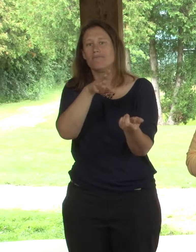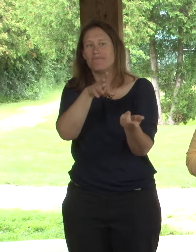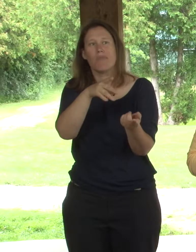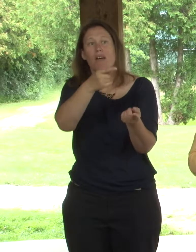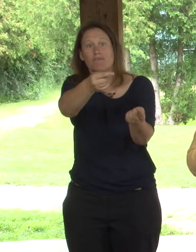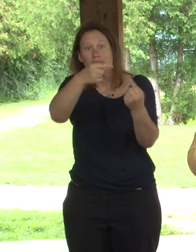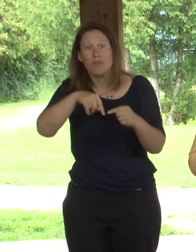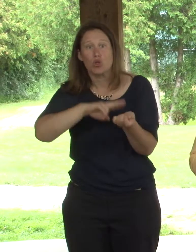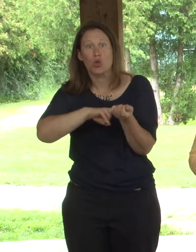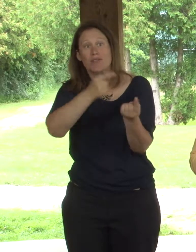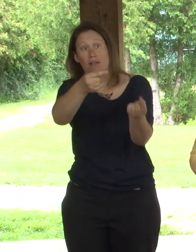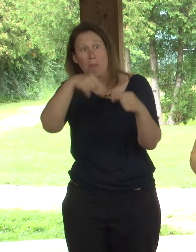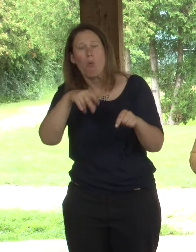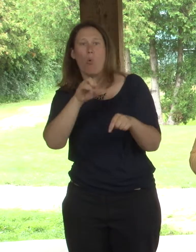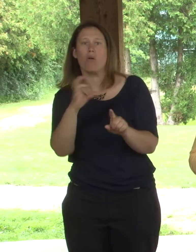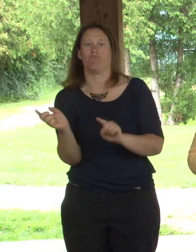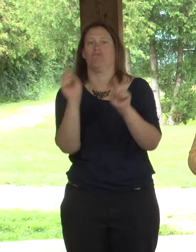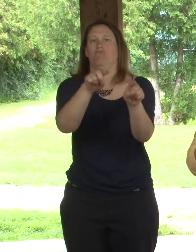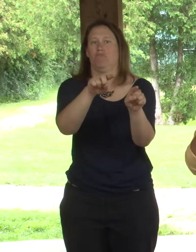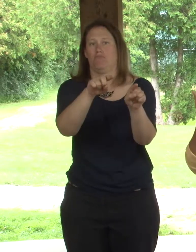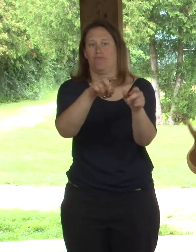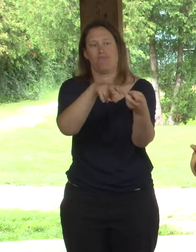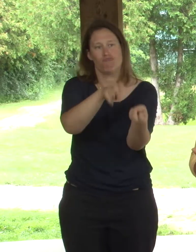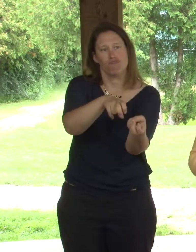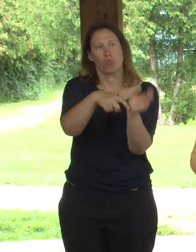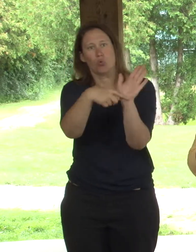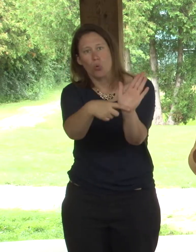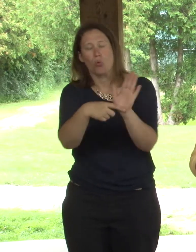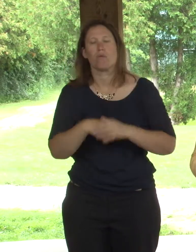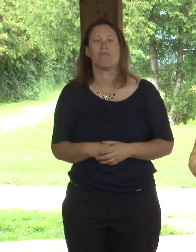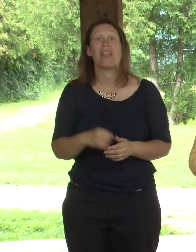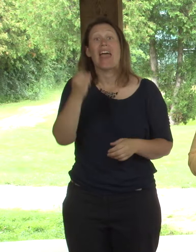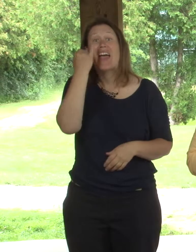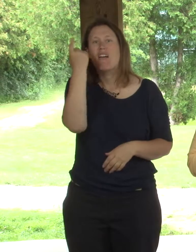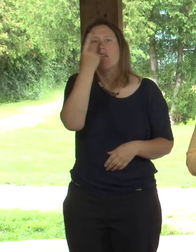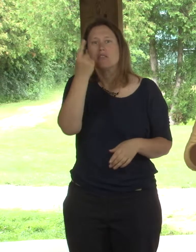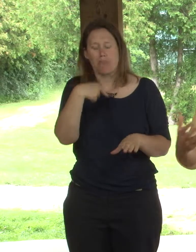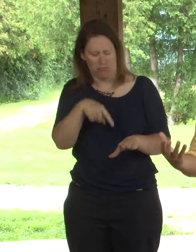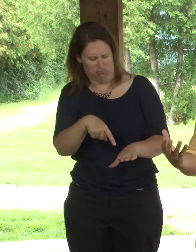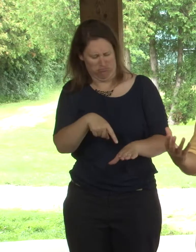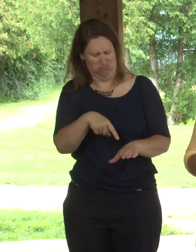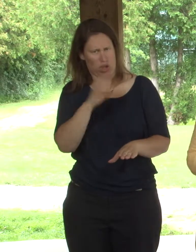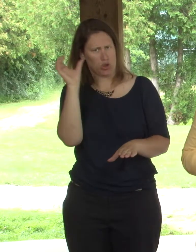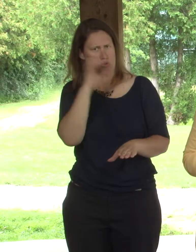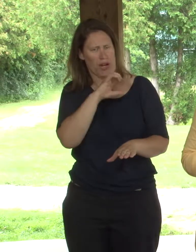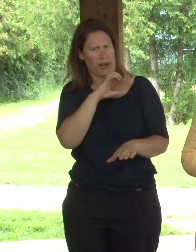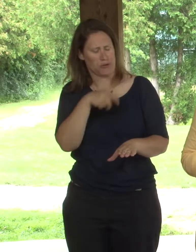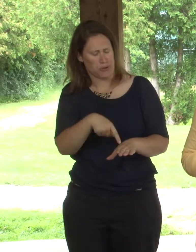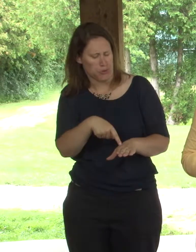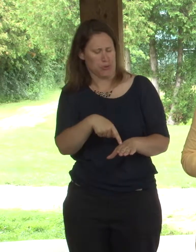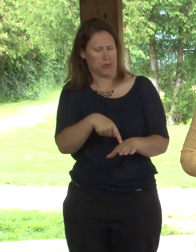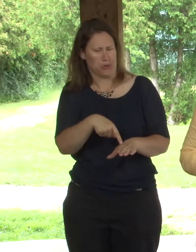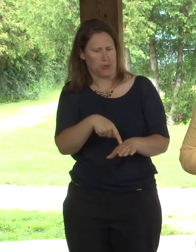by. If there's a sore on someone's foot and it develops into an infection. So how do we know when an